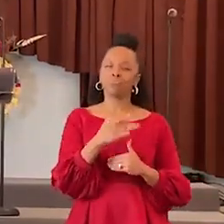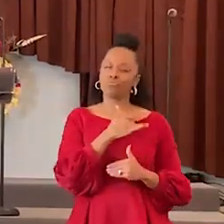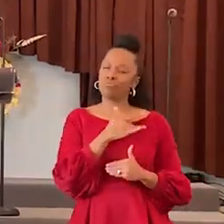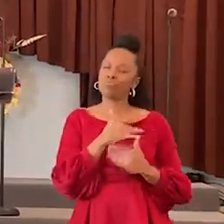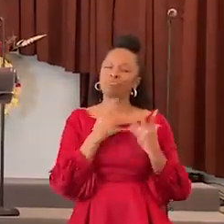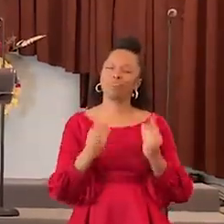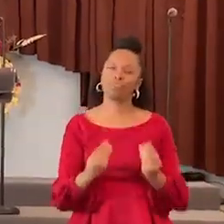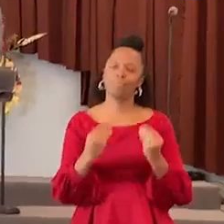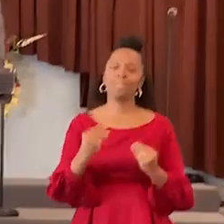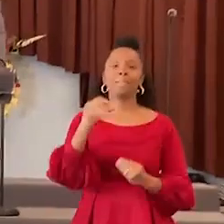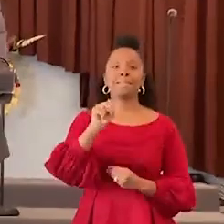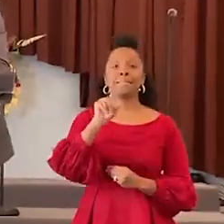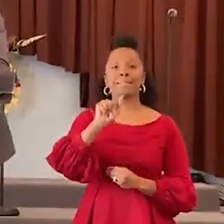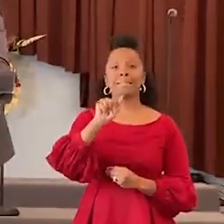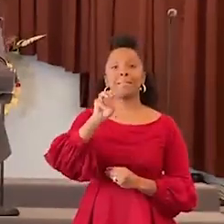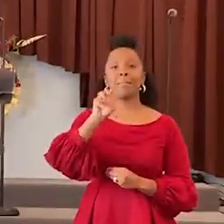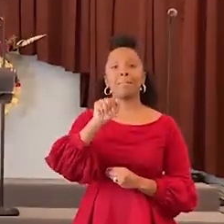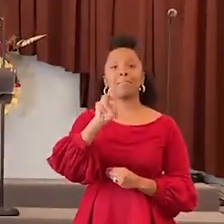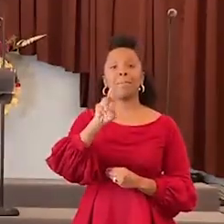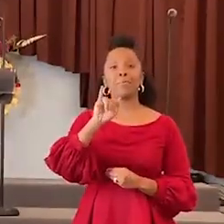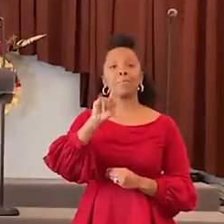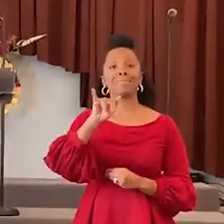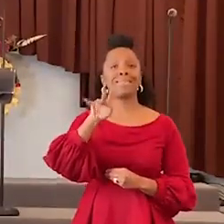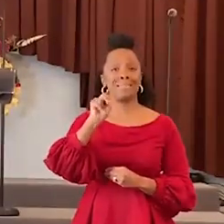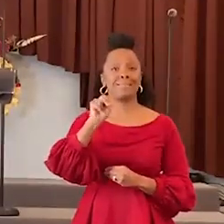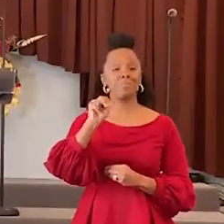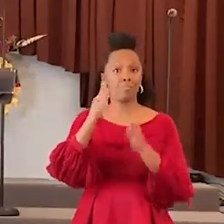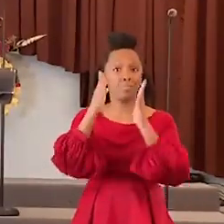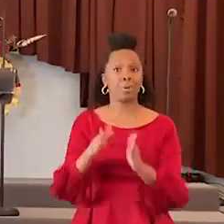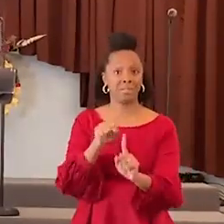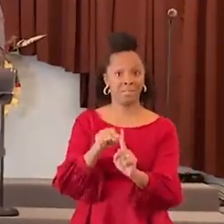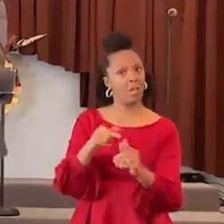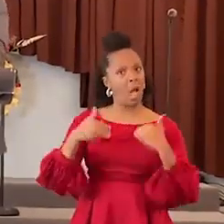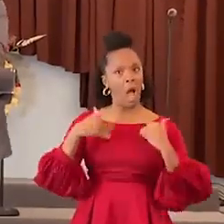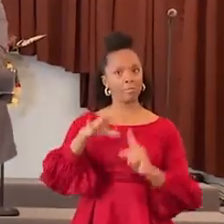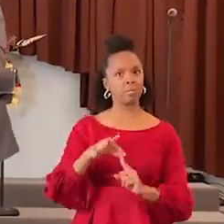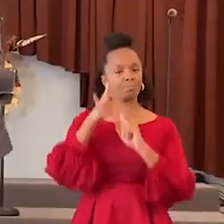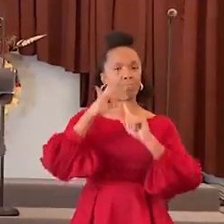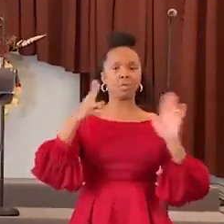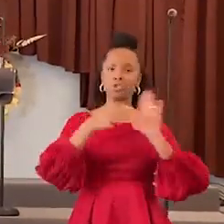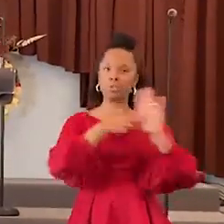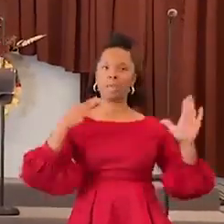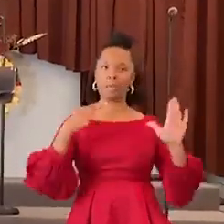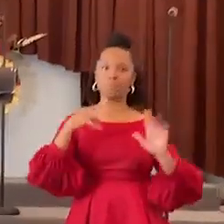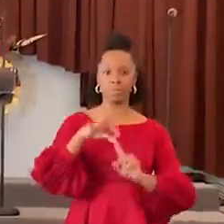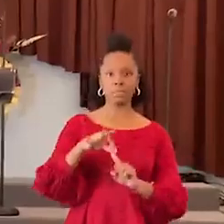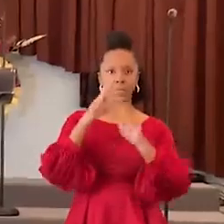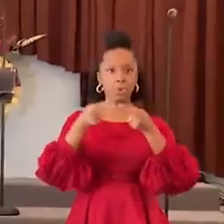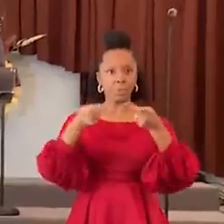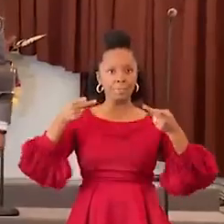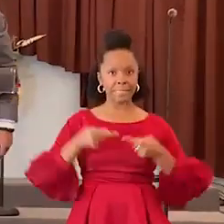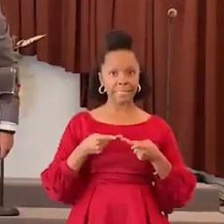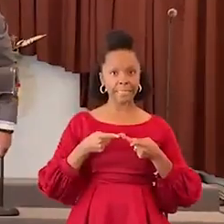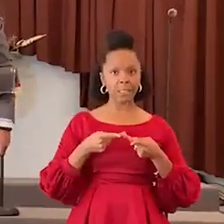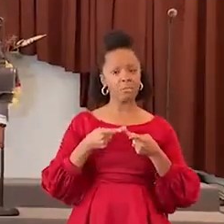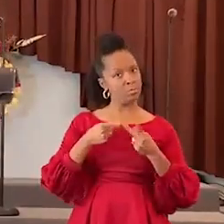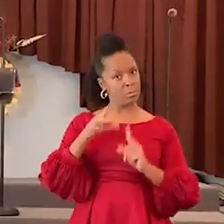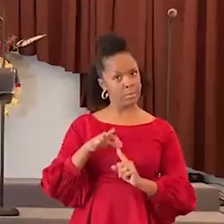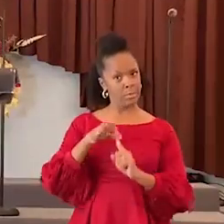not have any license. He did not have position. He did